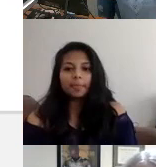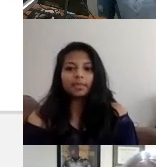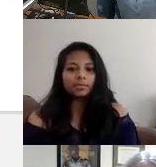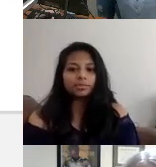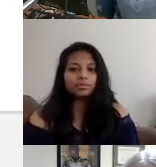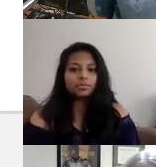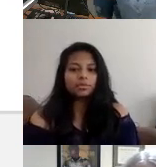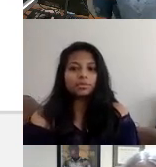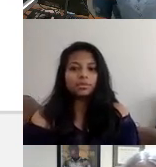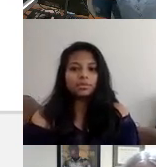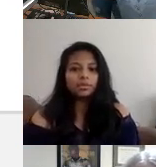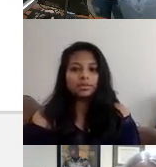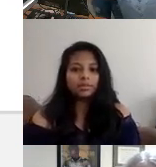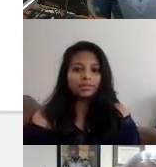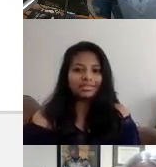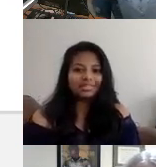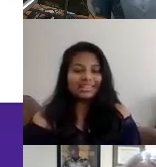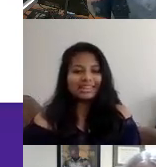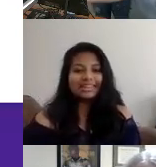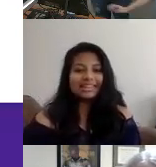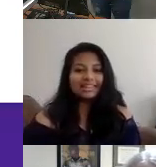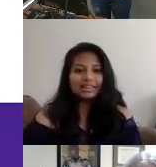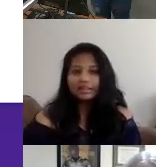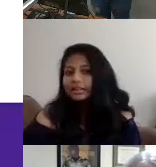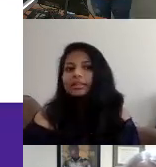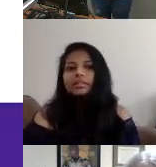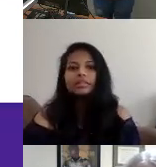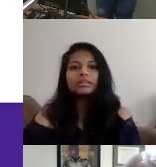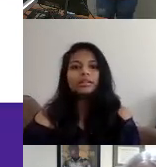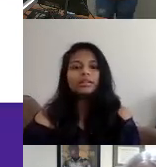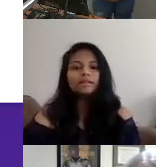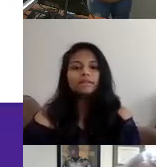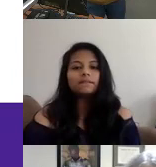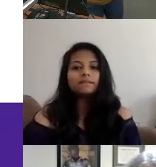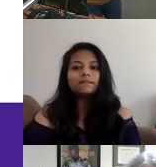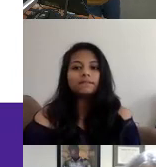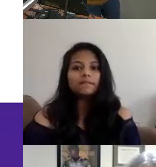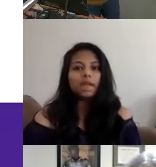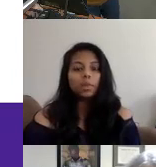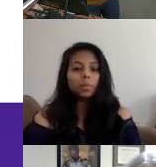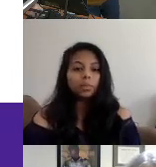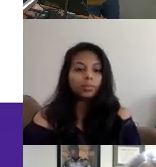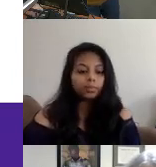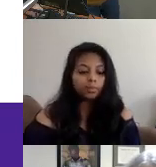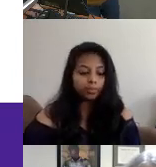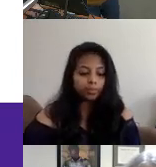So that was our professor that just came in. Okay.